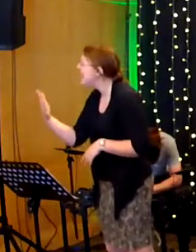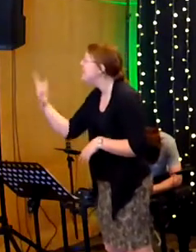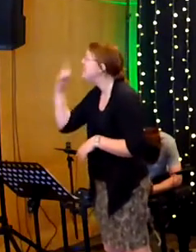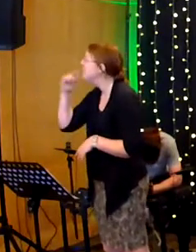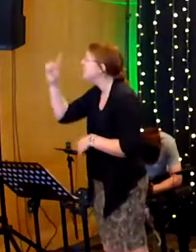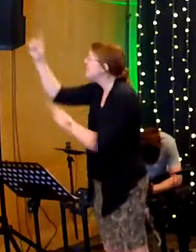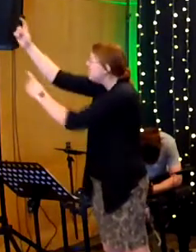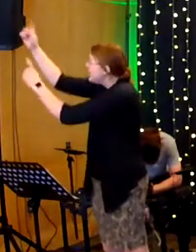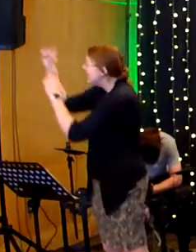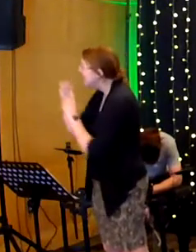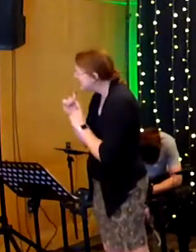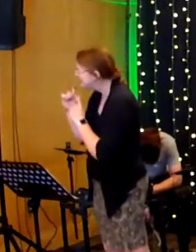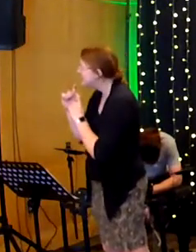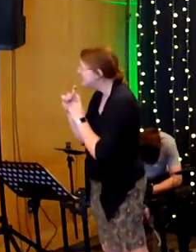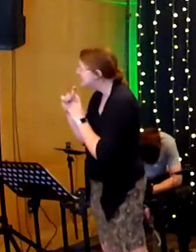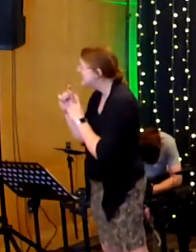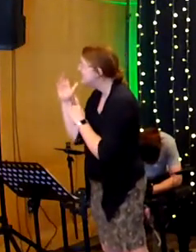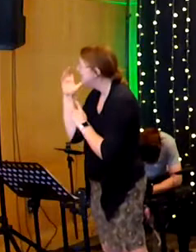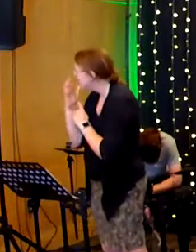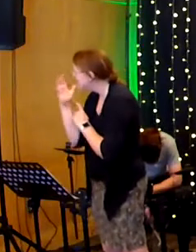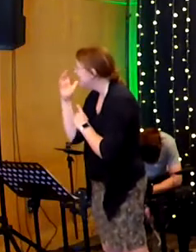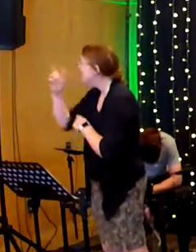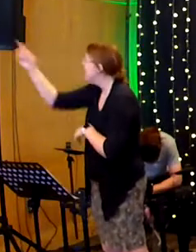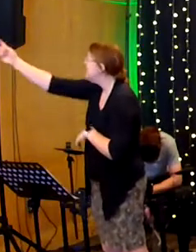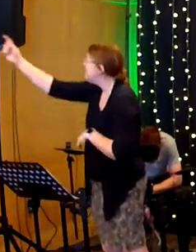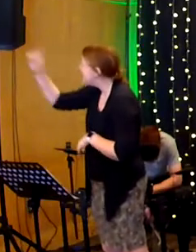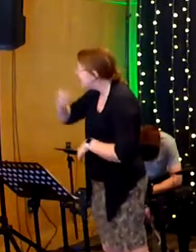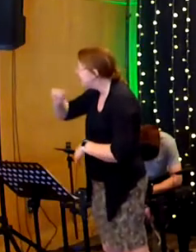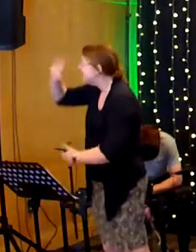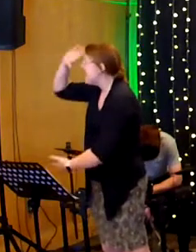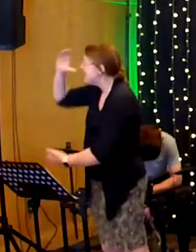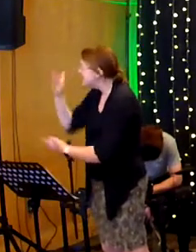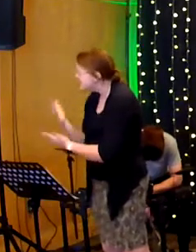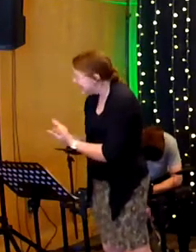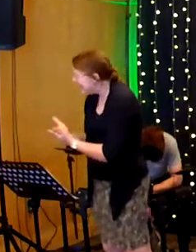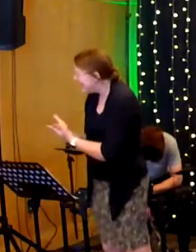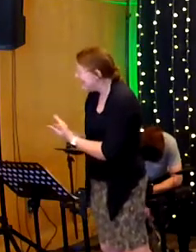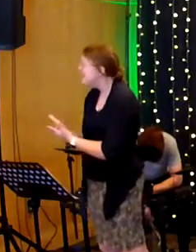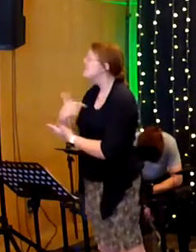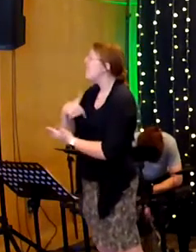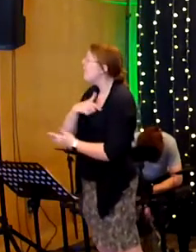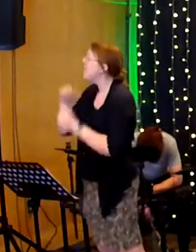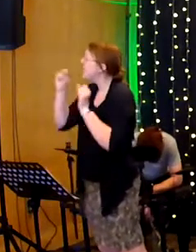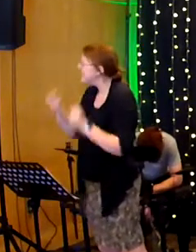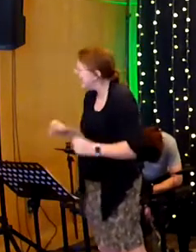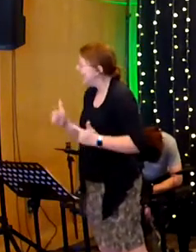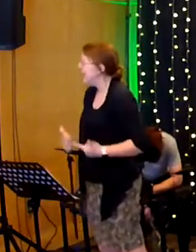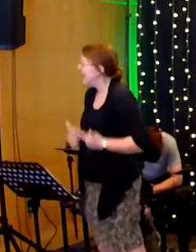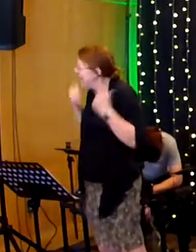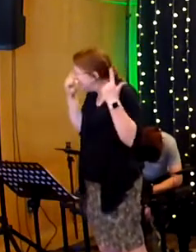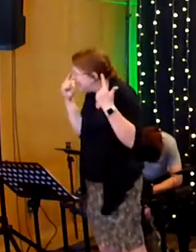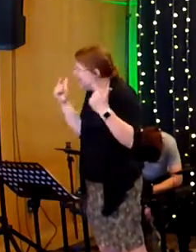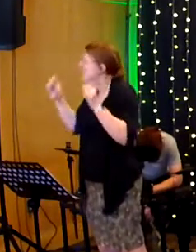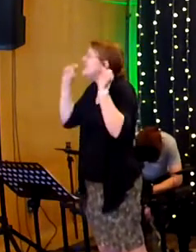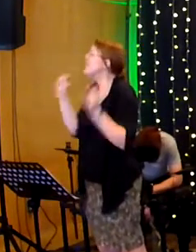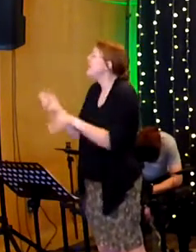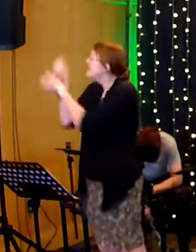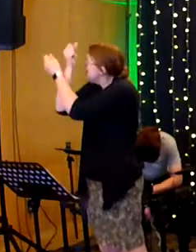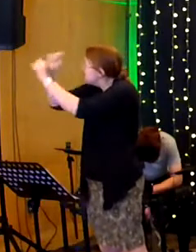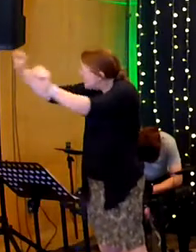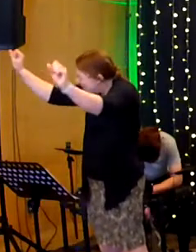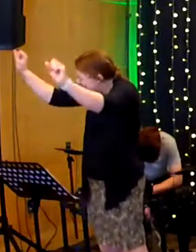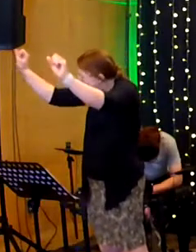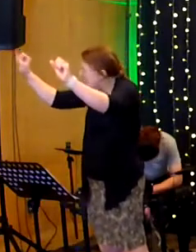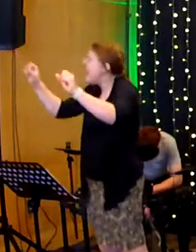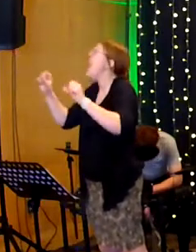sacrifice that you made for us, that you conquered death forever so that we may live, so that we may have life. And not just life,